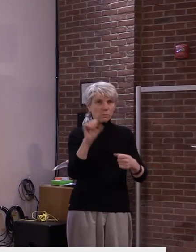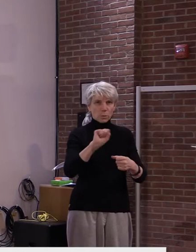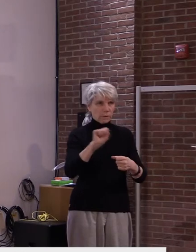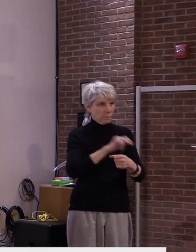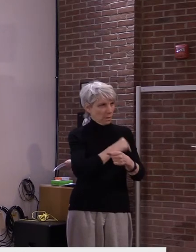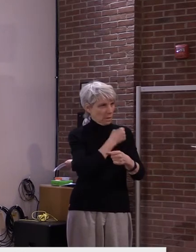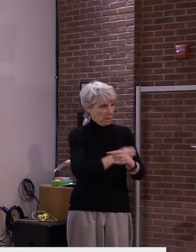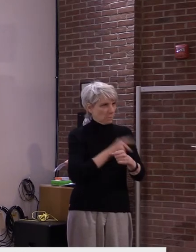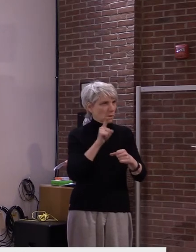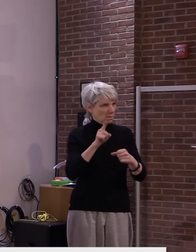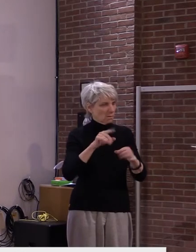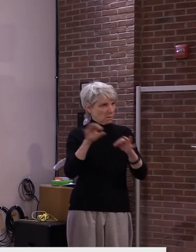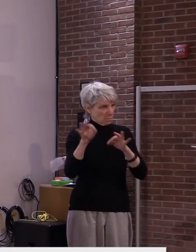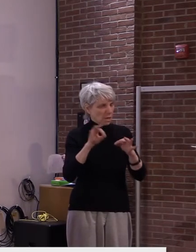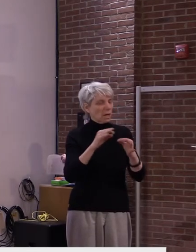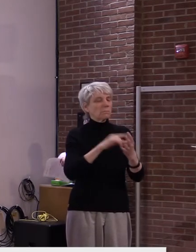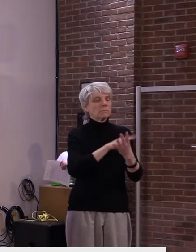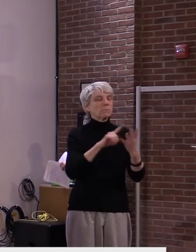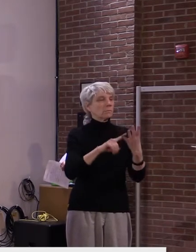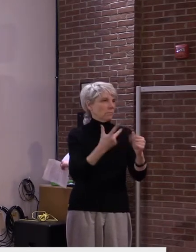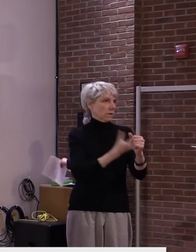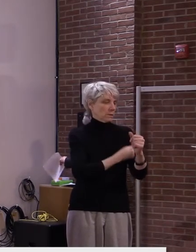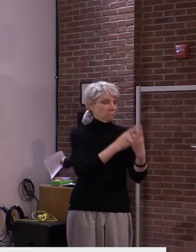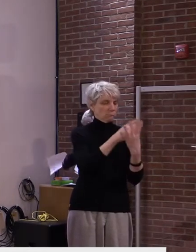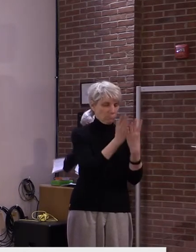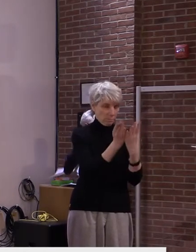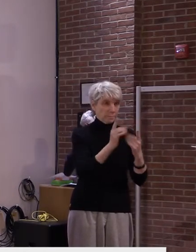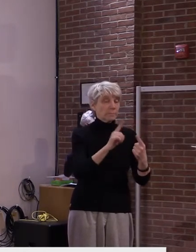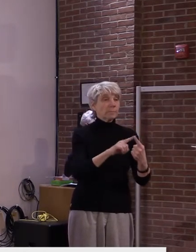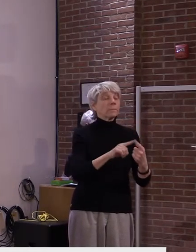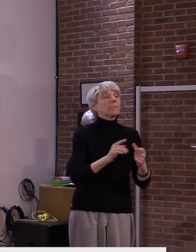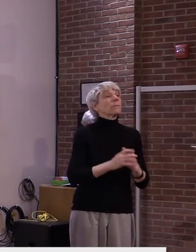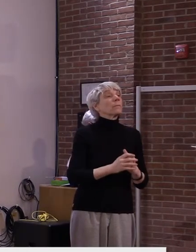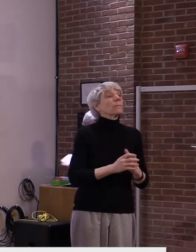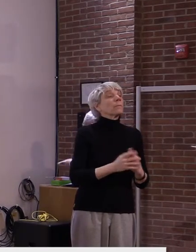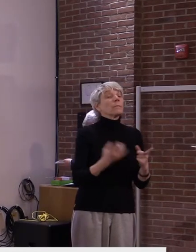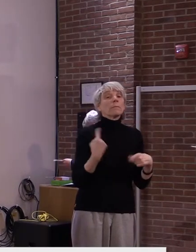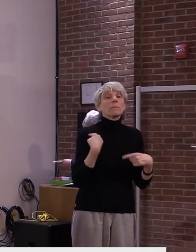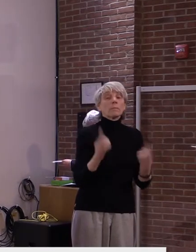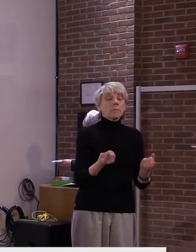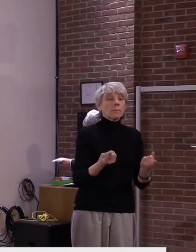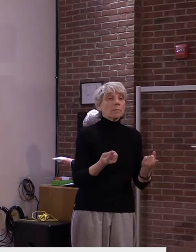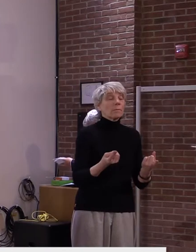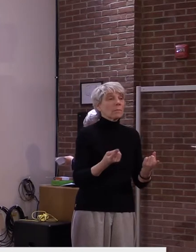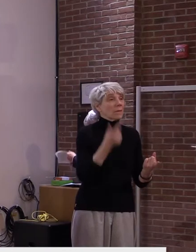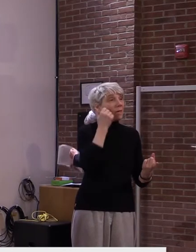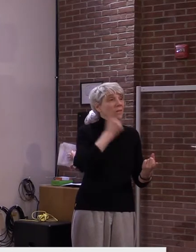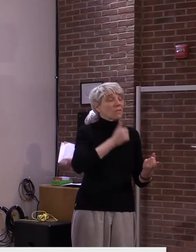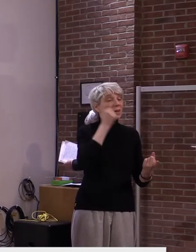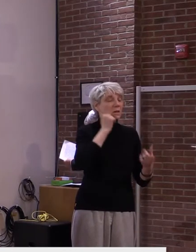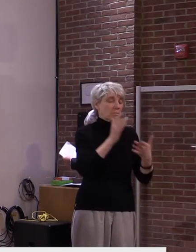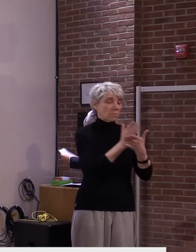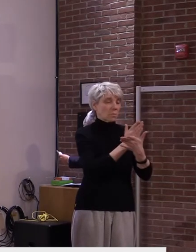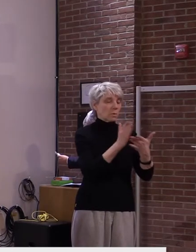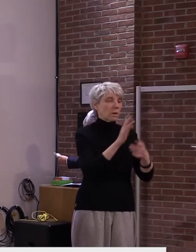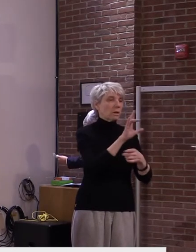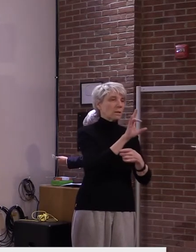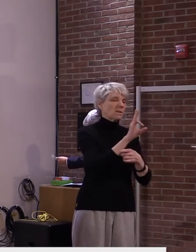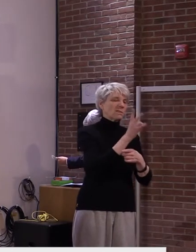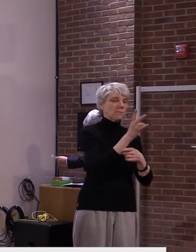Cases in Vermont really remain at steady levels, between 78 and 133 cases in the past